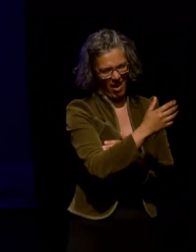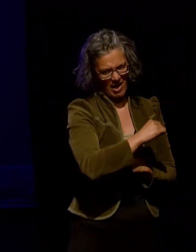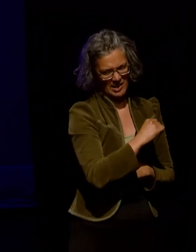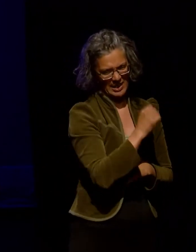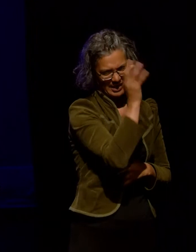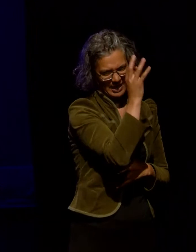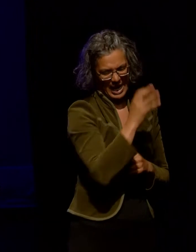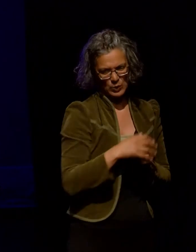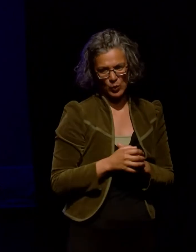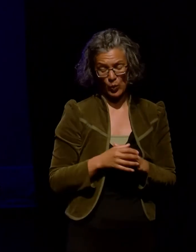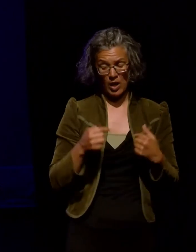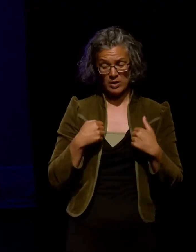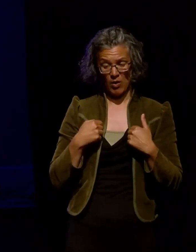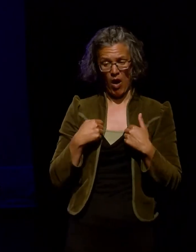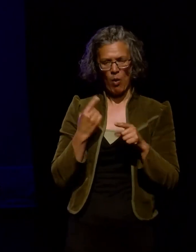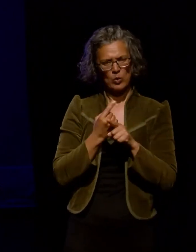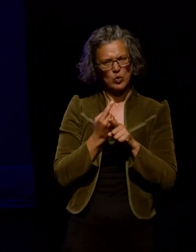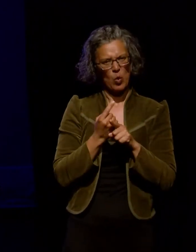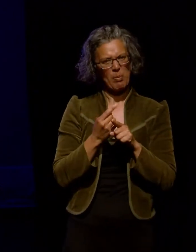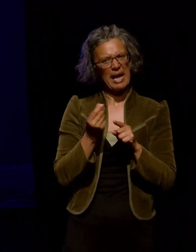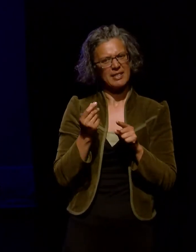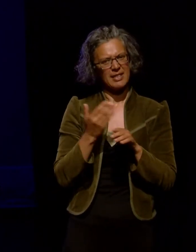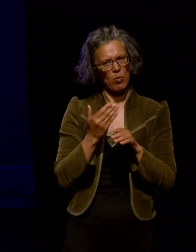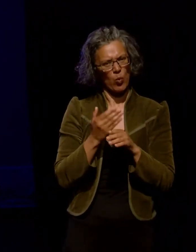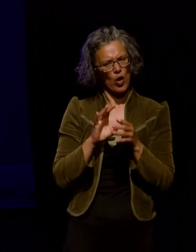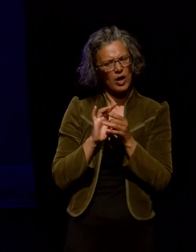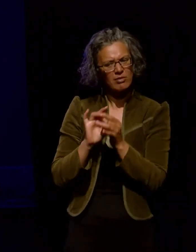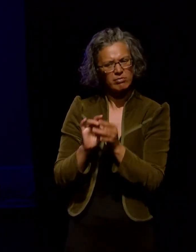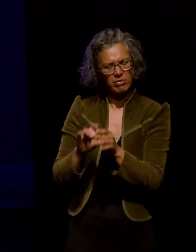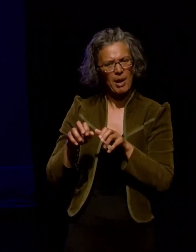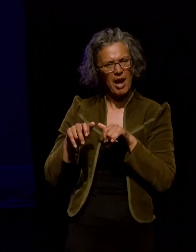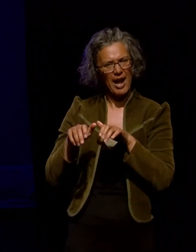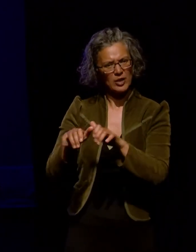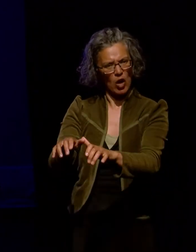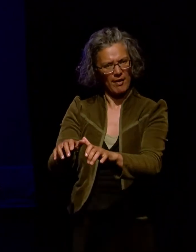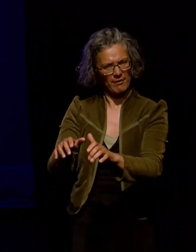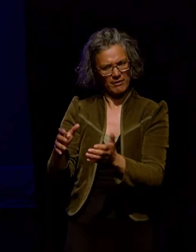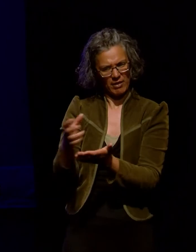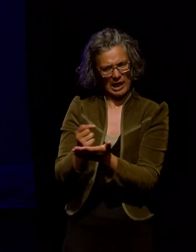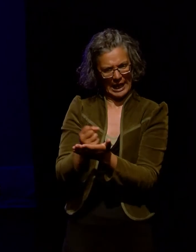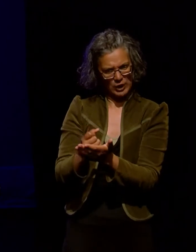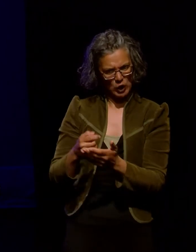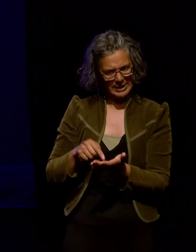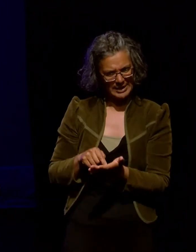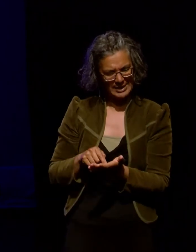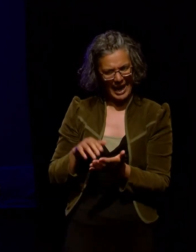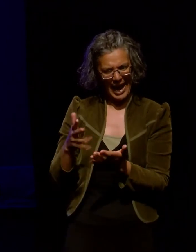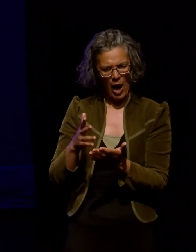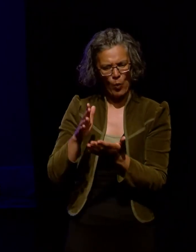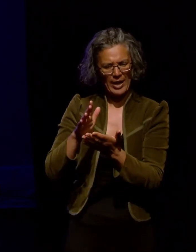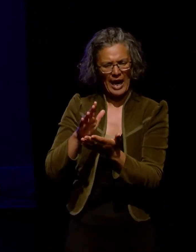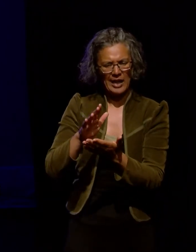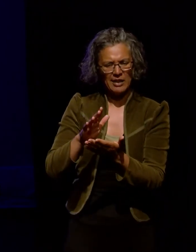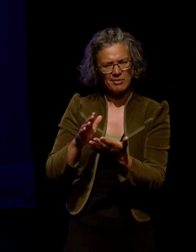through some work I've initiated, working with archival material in our collections and transforming it into accessible